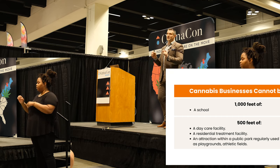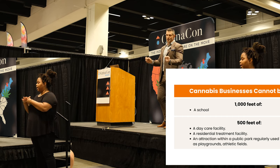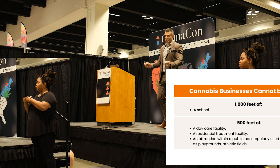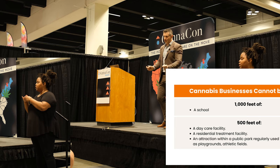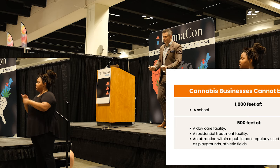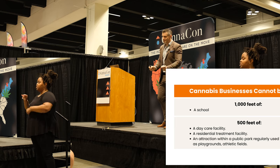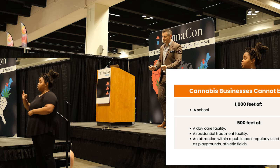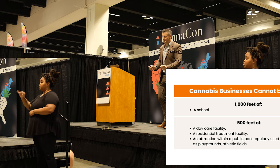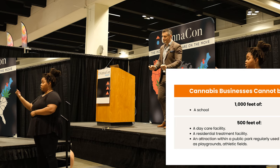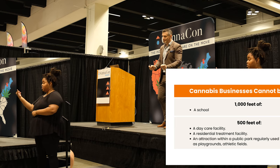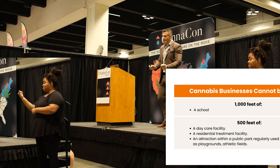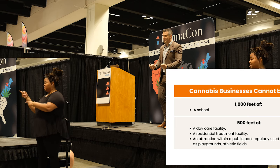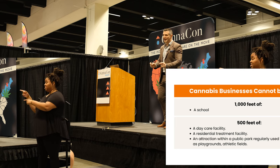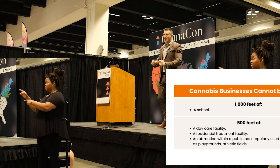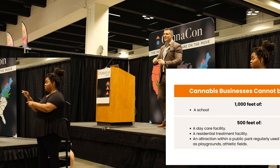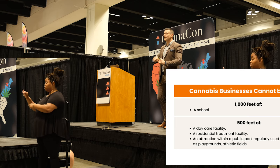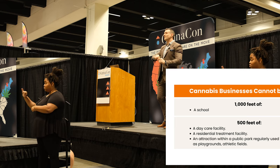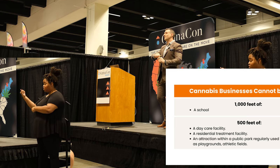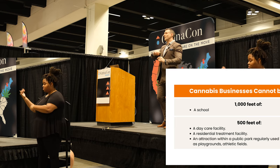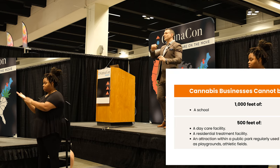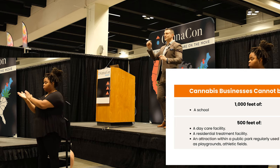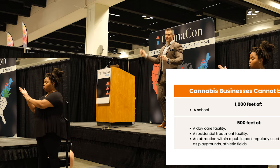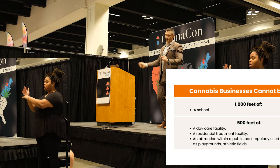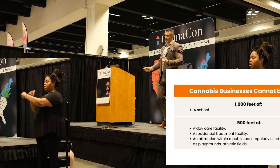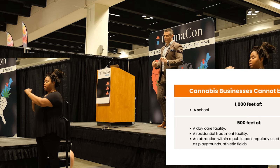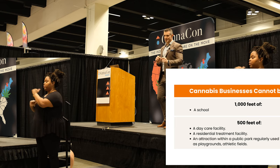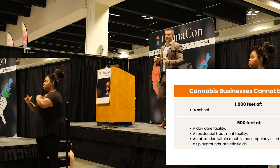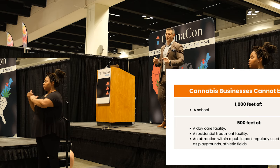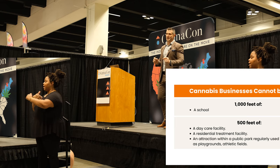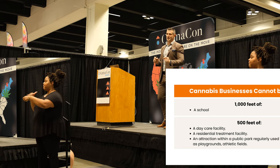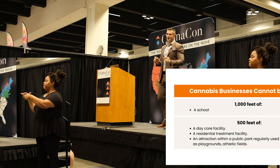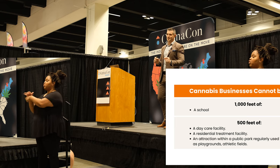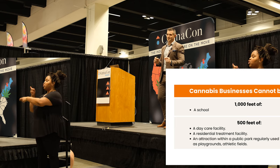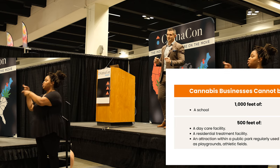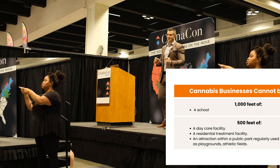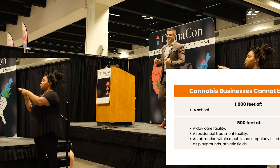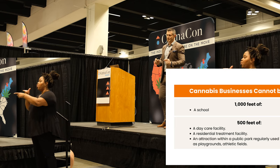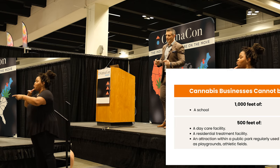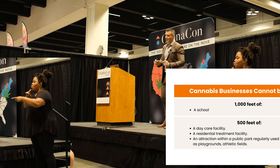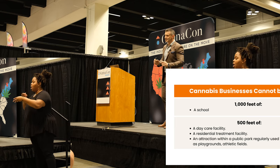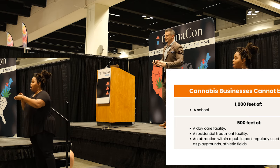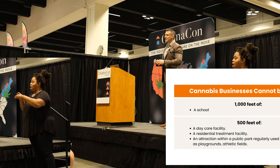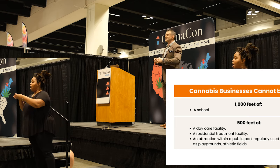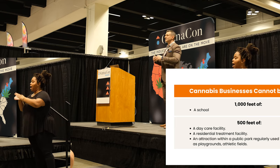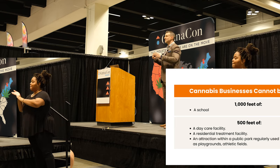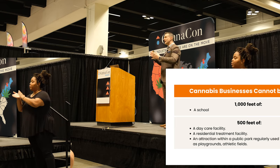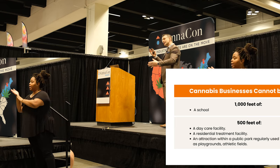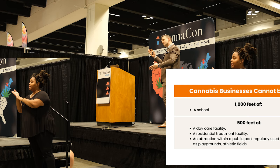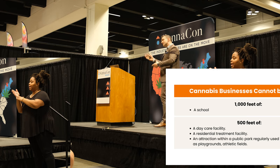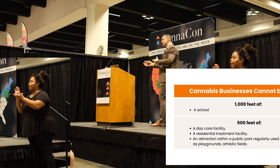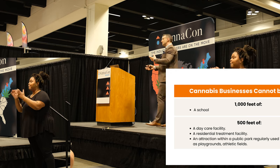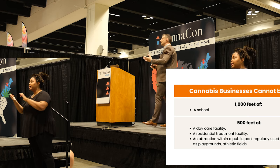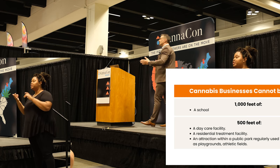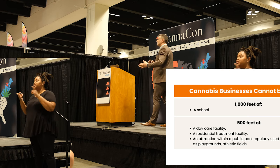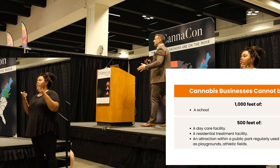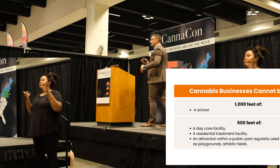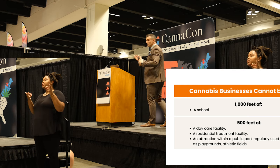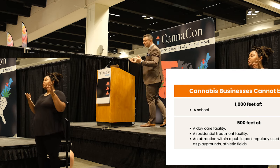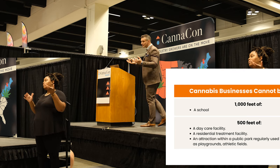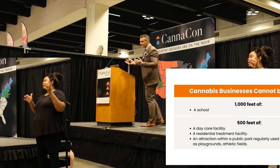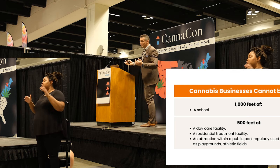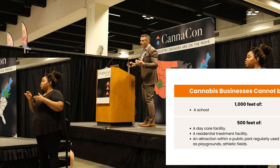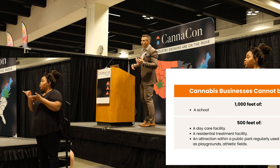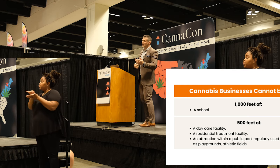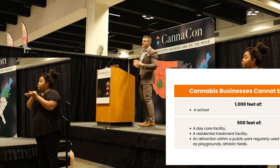they're running the show. They have full control about who's operating there. Versus places like, let's say, maybe like in